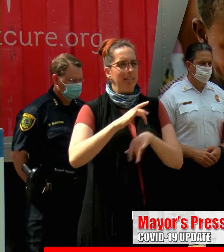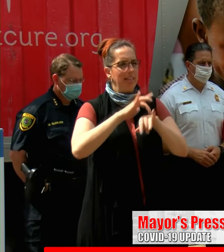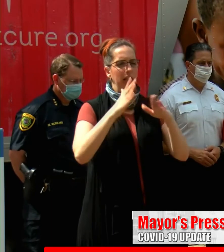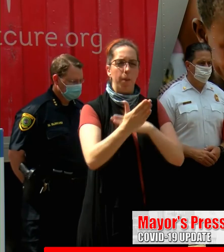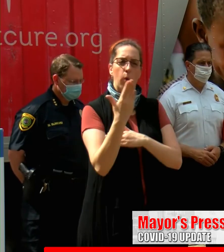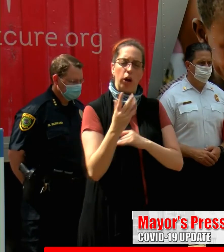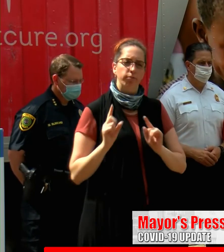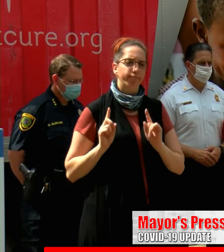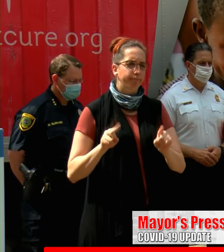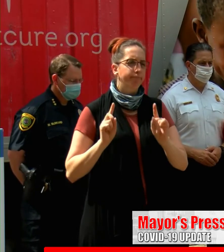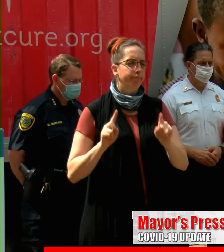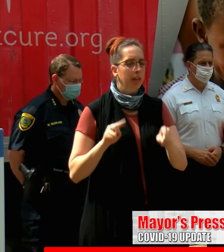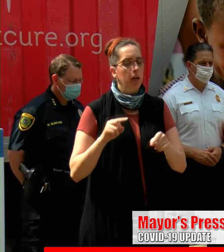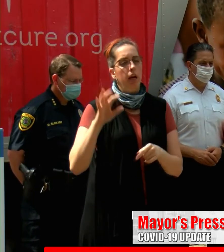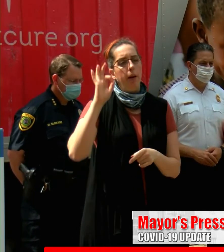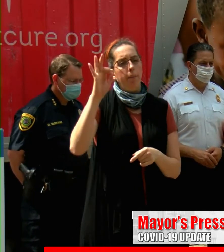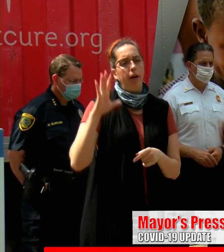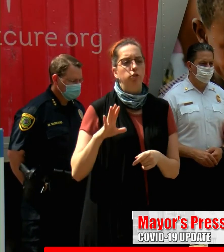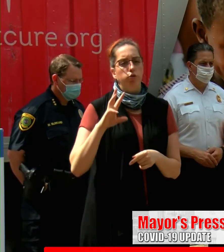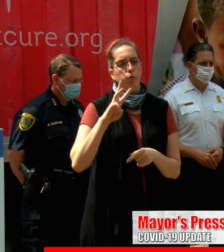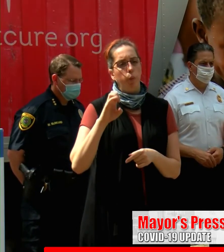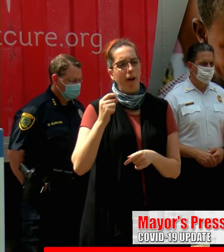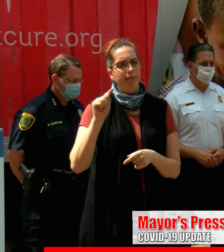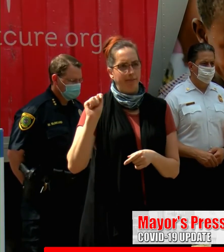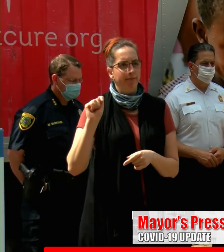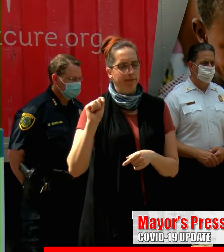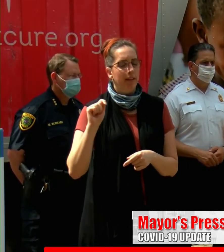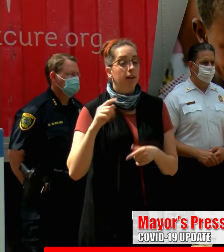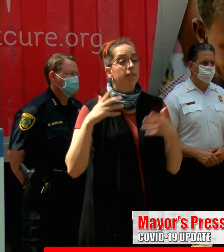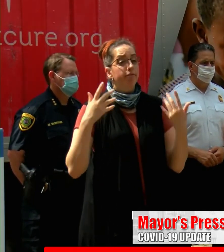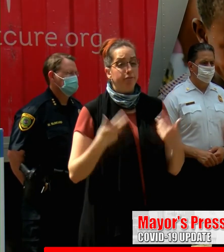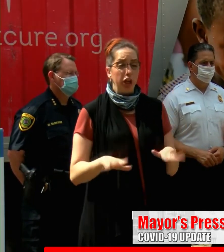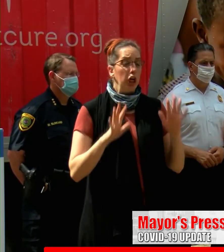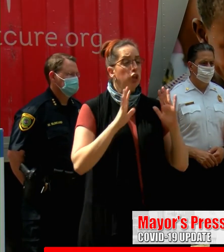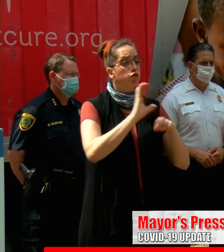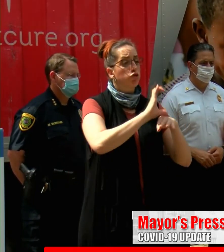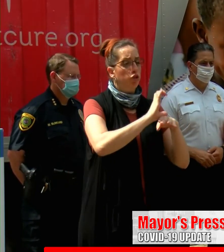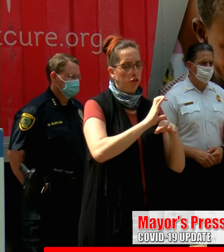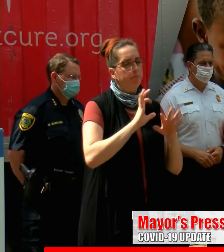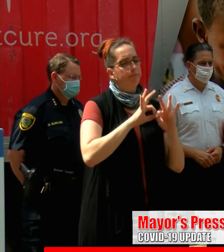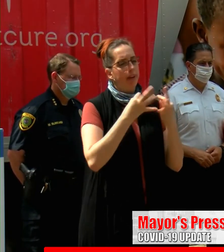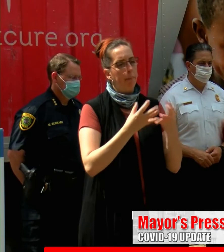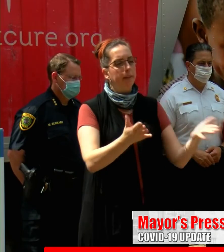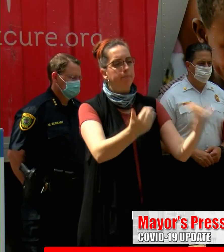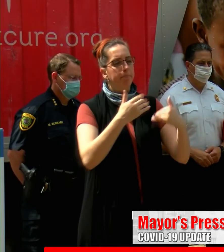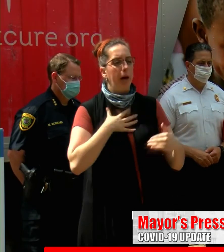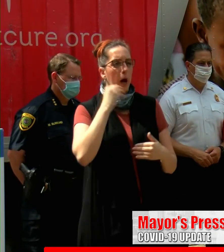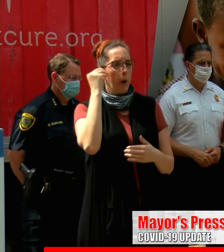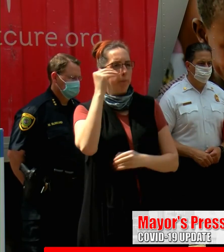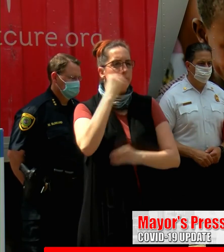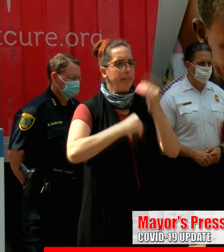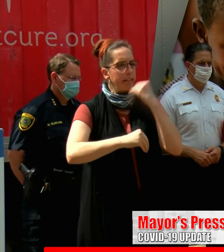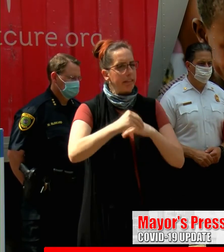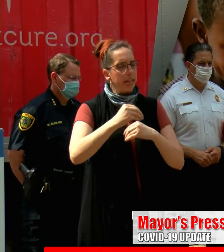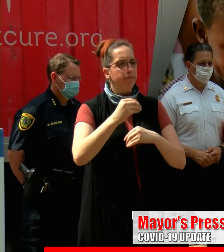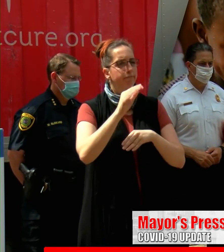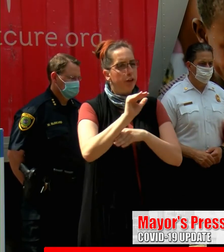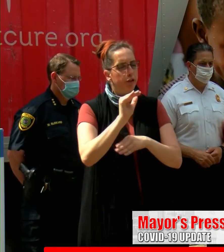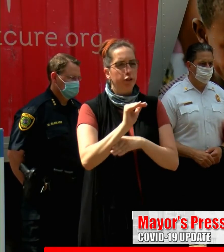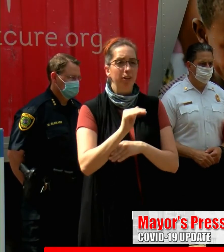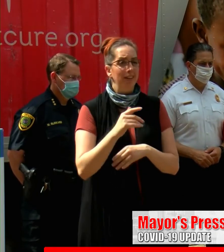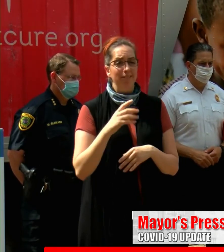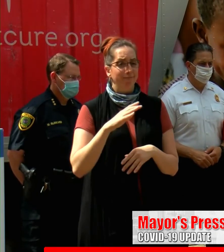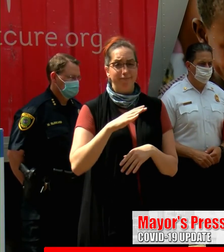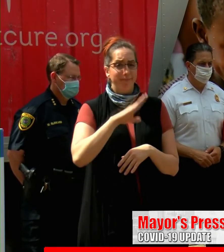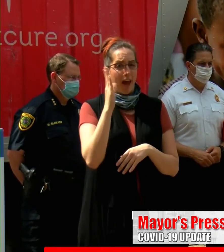church with Pastor Ralph D. West. And then after that, my family would come to my house for dinner, and we haven't missed that in a